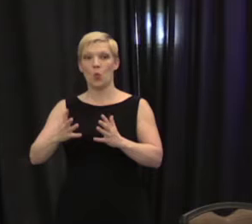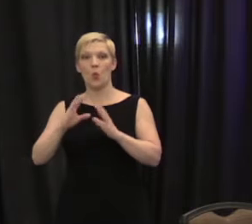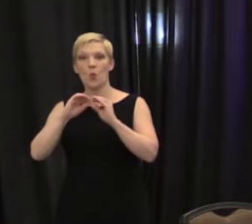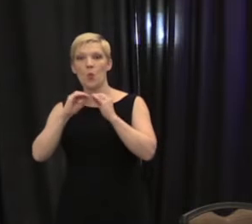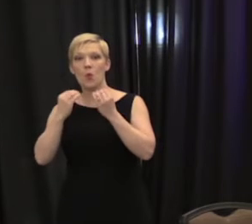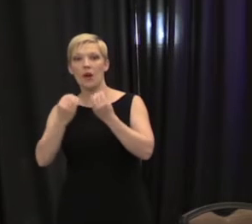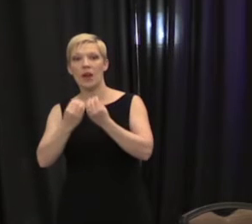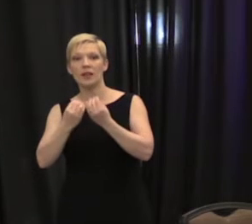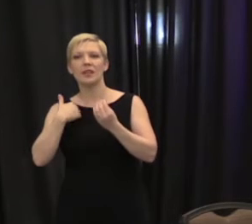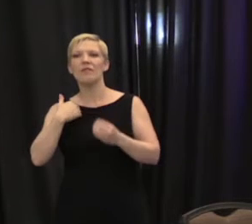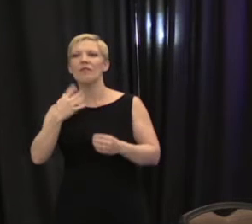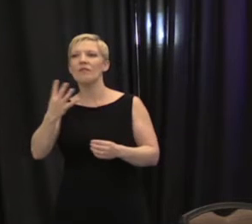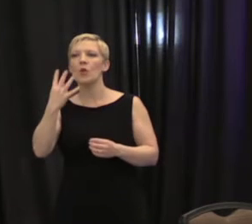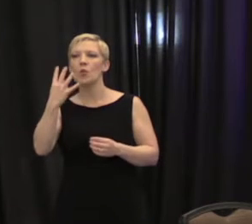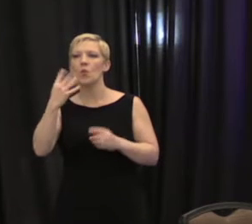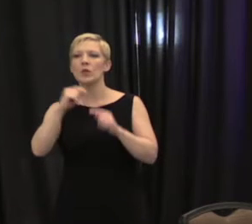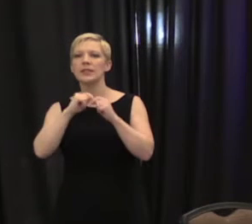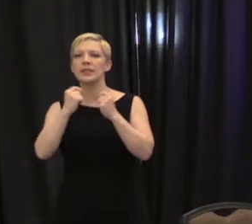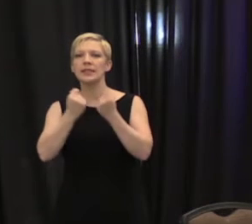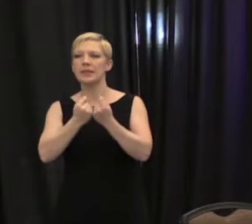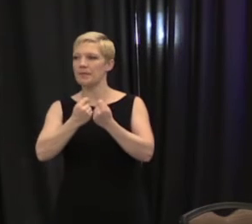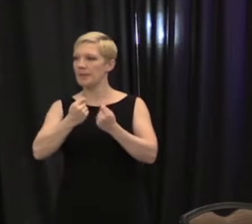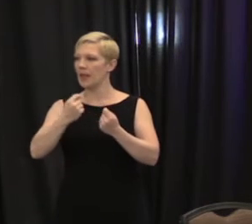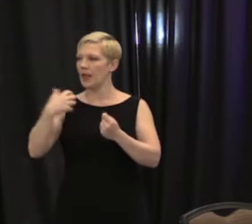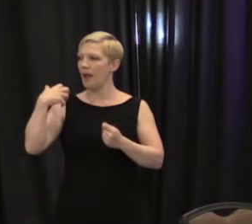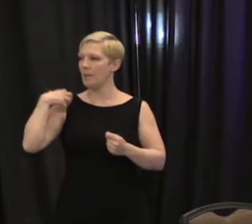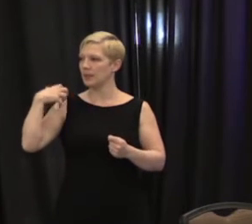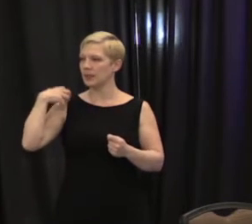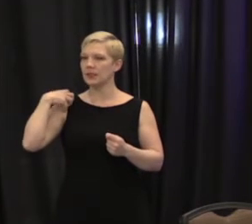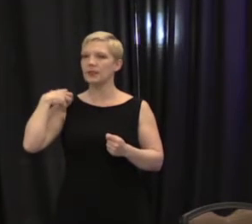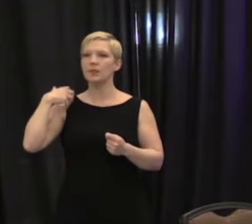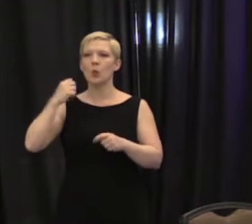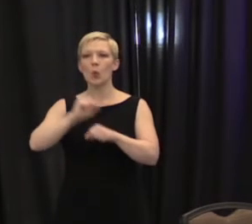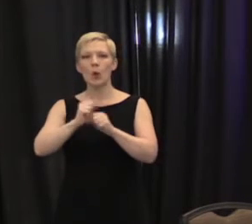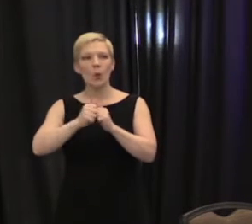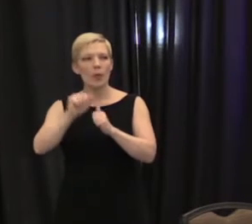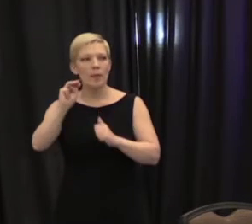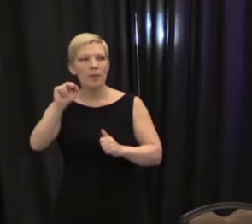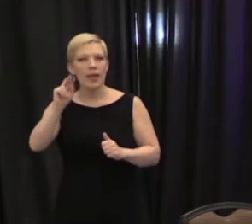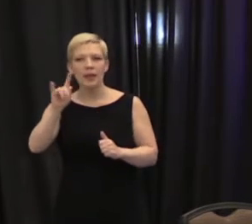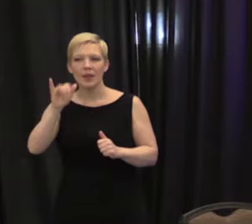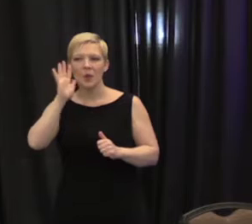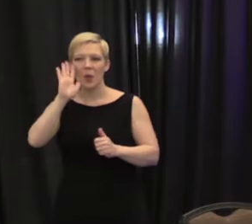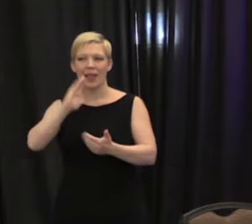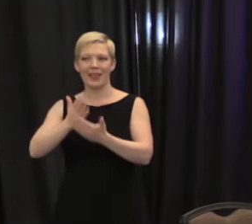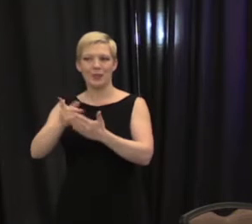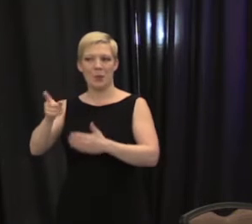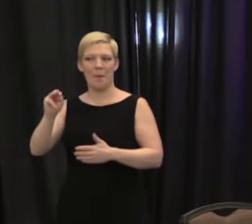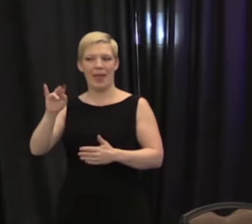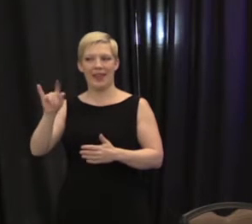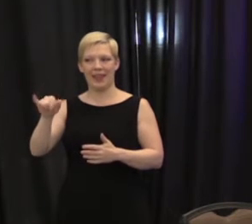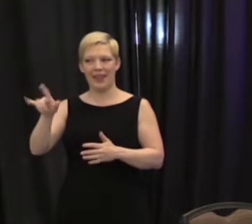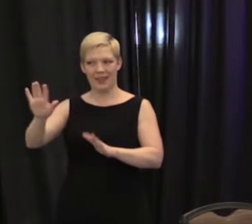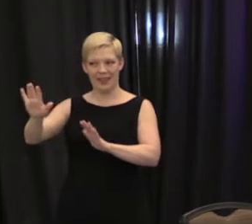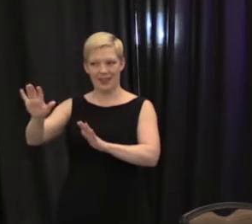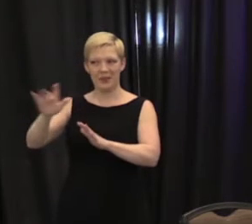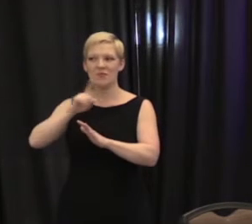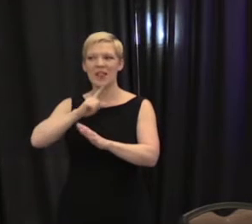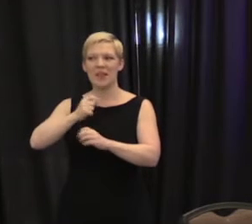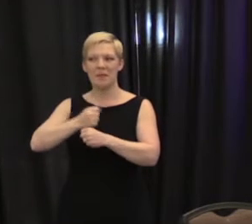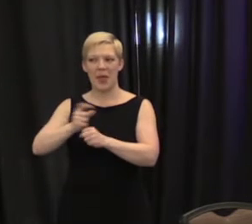4 team captains who work with Mandy. We'll get to Mandy later so we can really make her